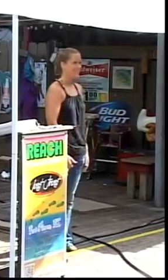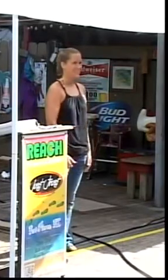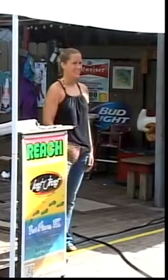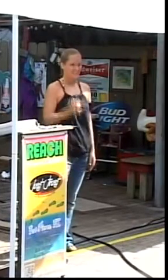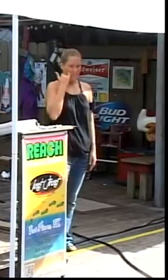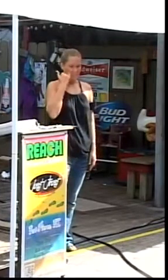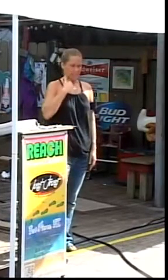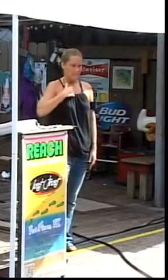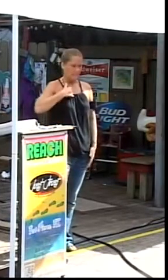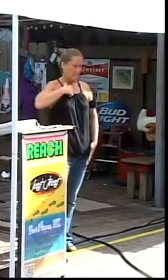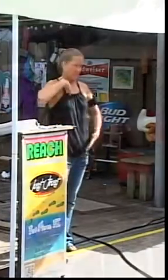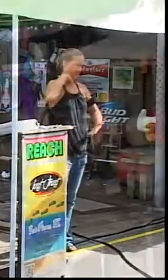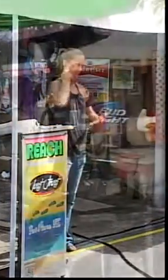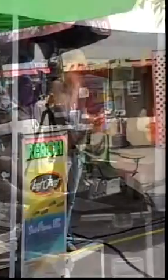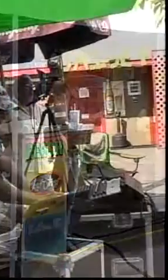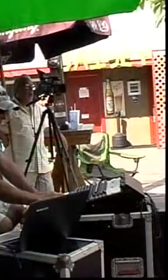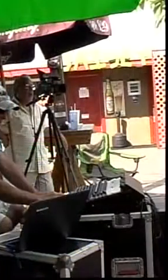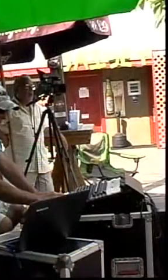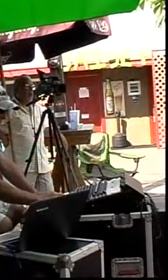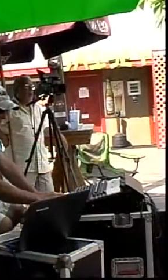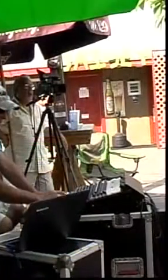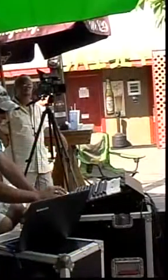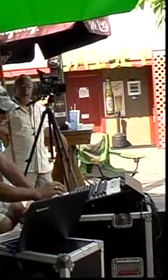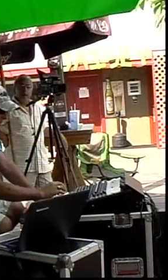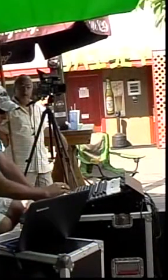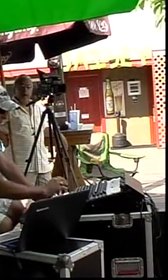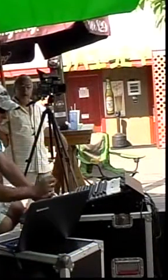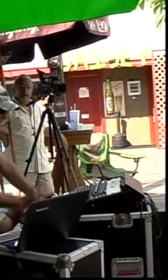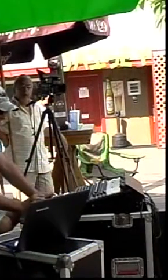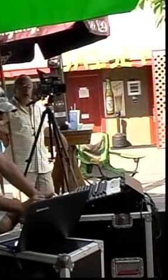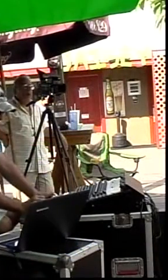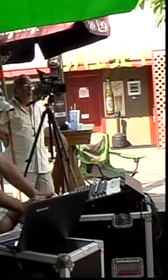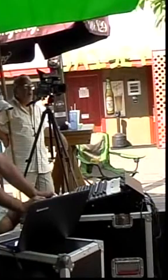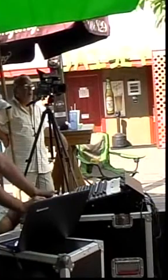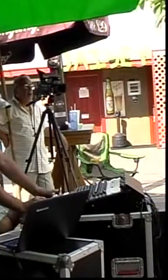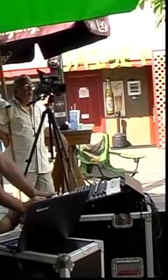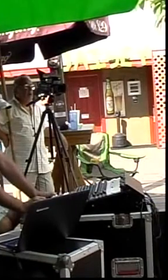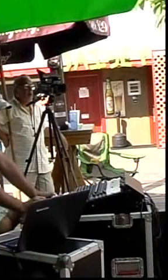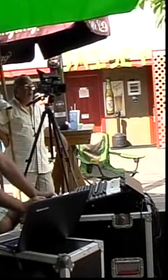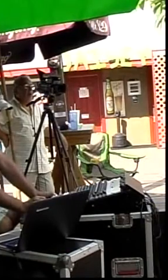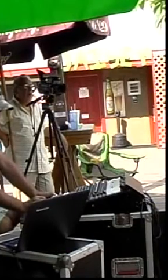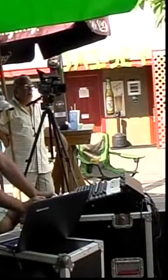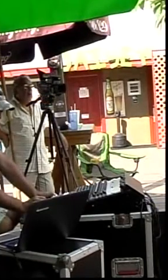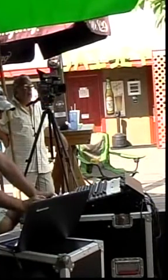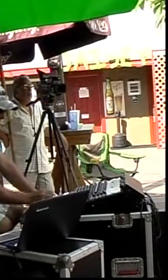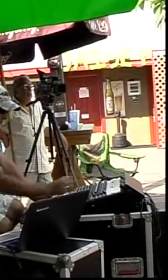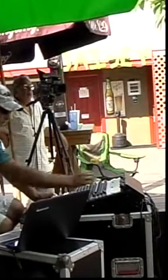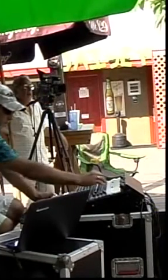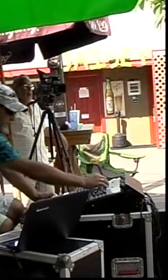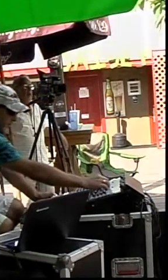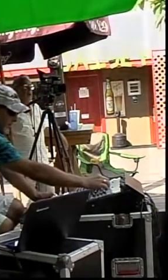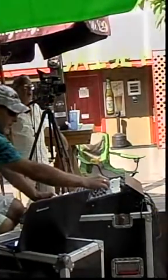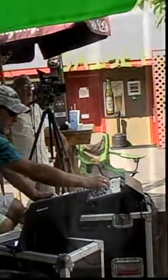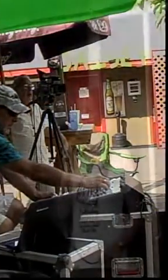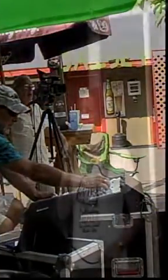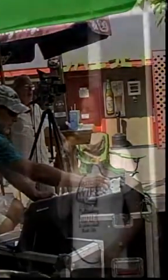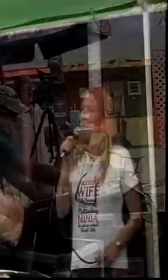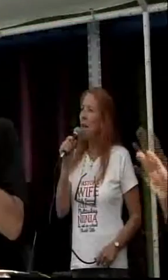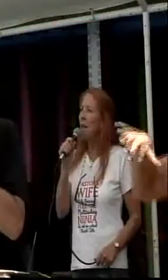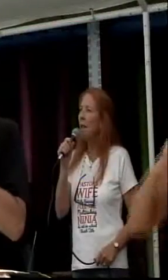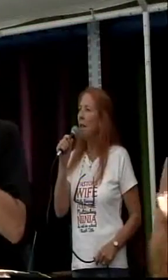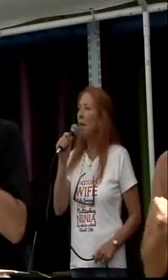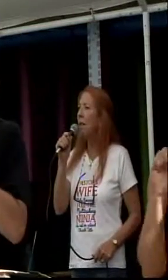step and I make fools of us all? Will the love continue when my walk